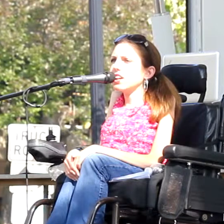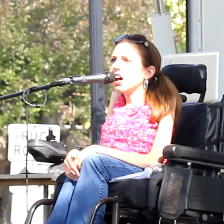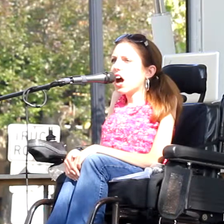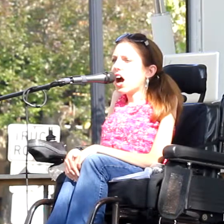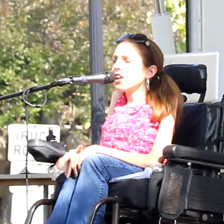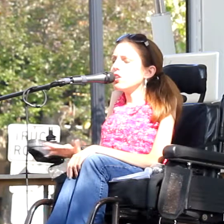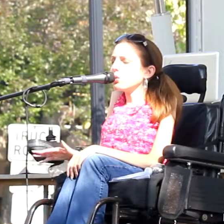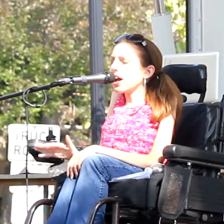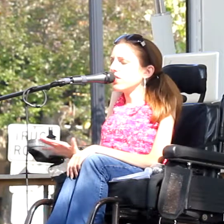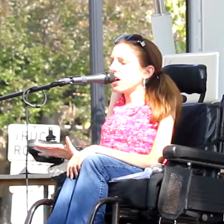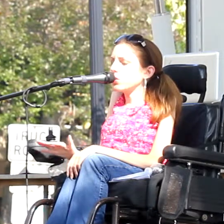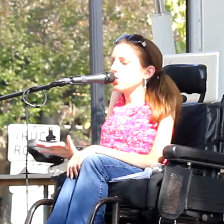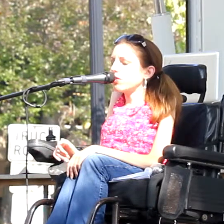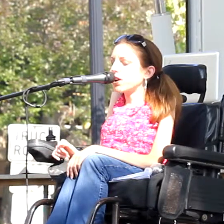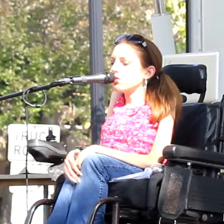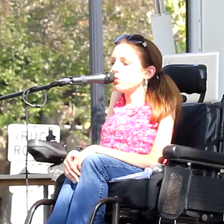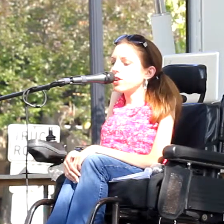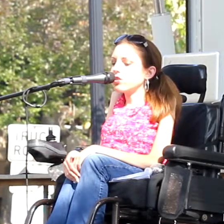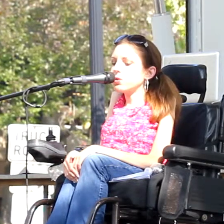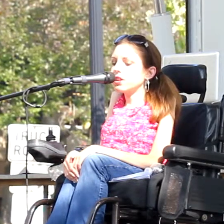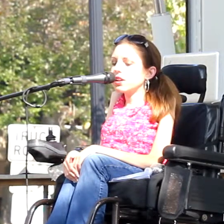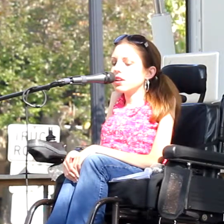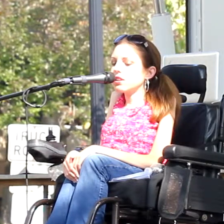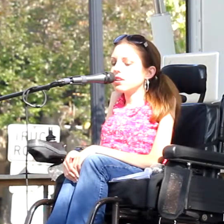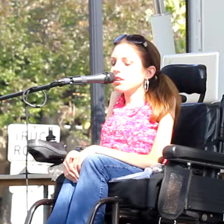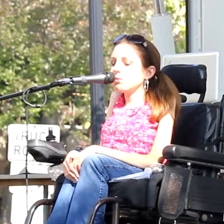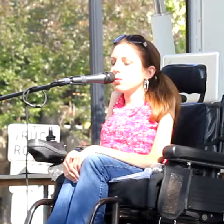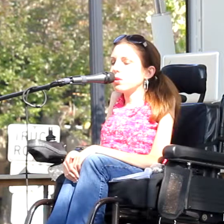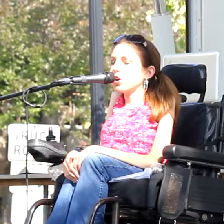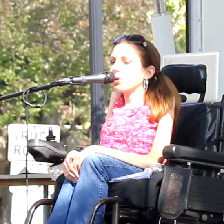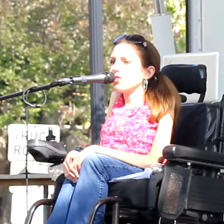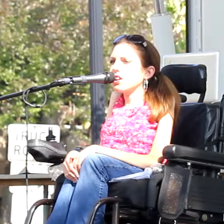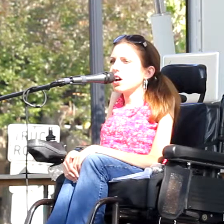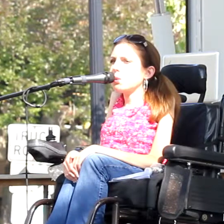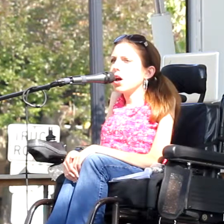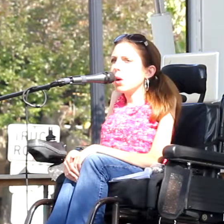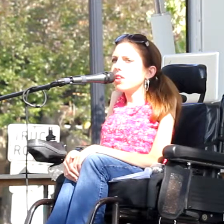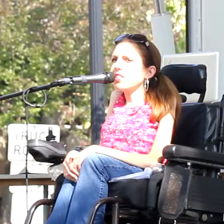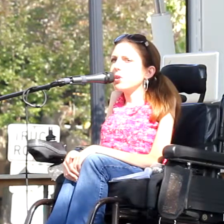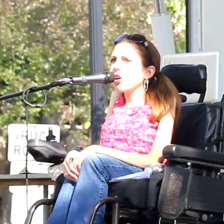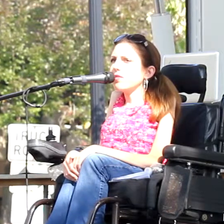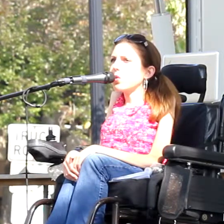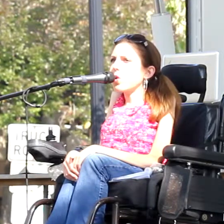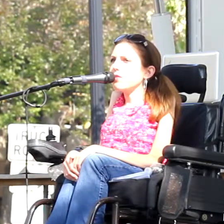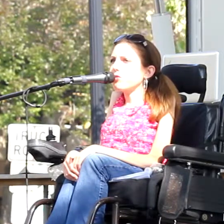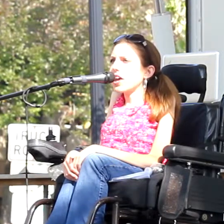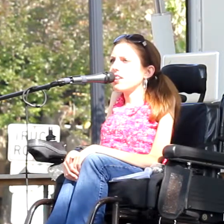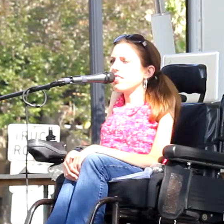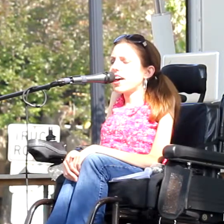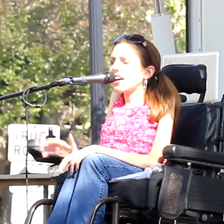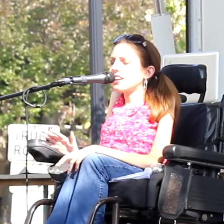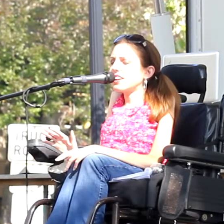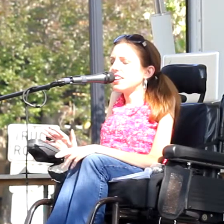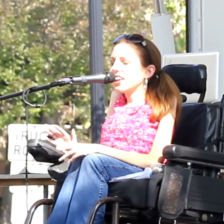girl, and I know that I have a lot of really great friends who challenge me and make me a better person. But I think that we all have that one